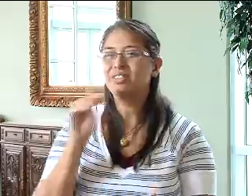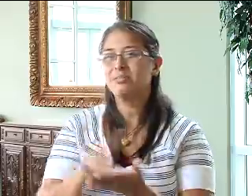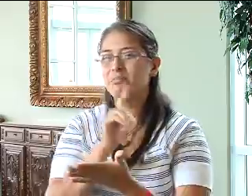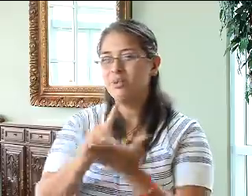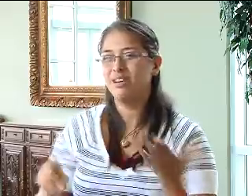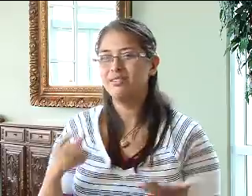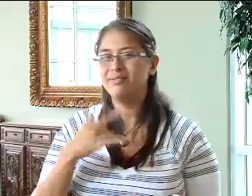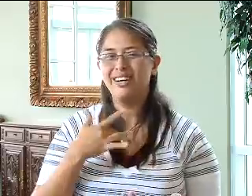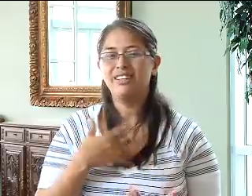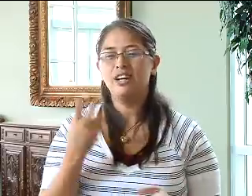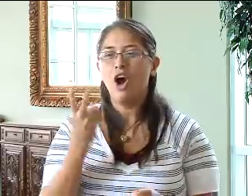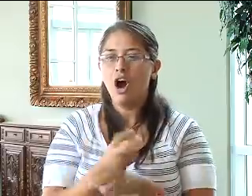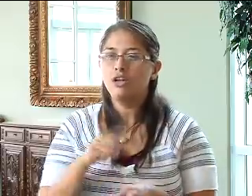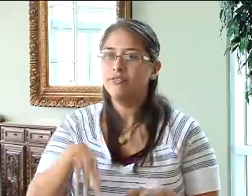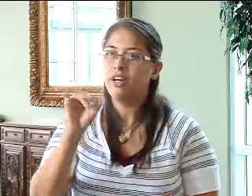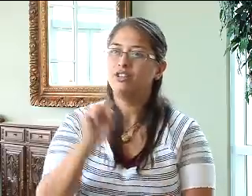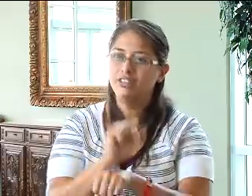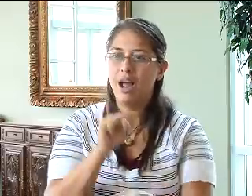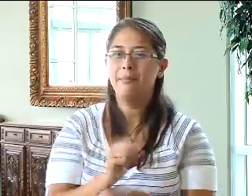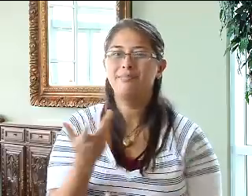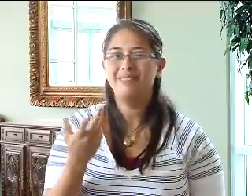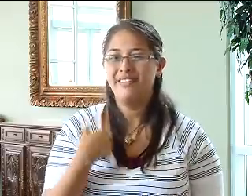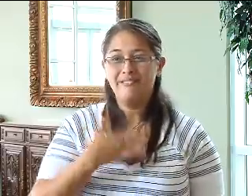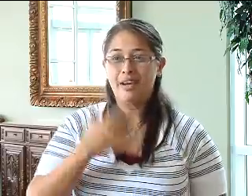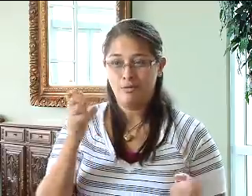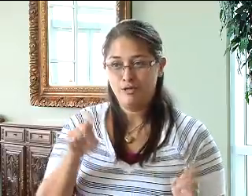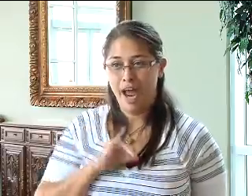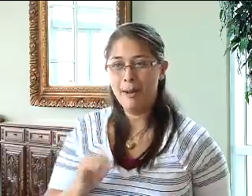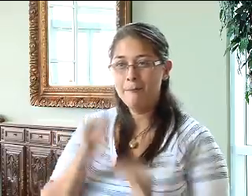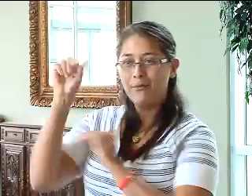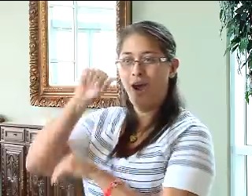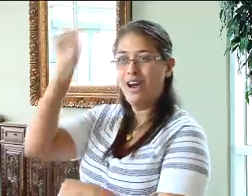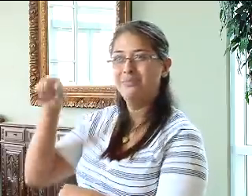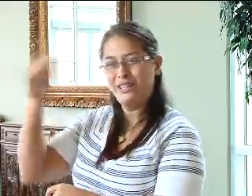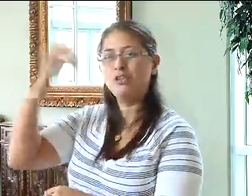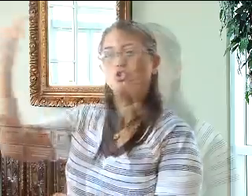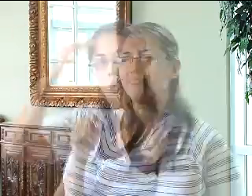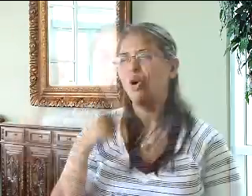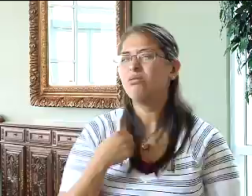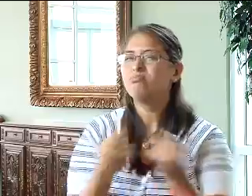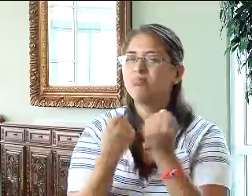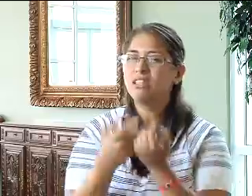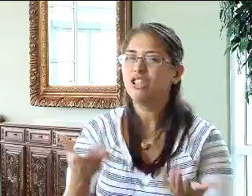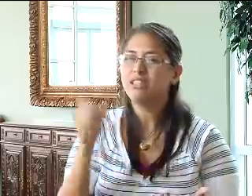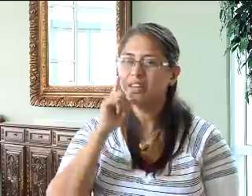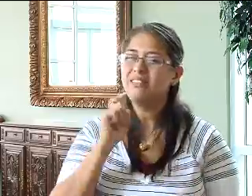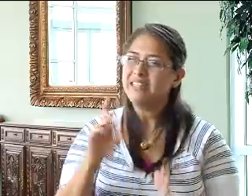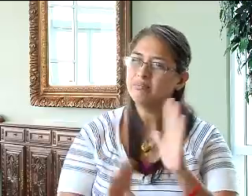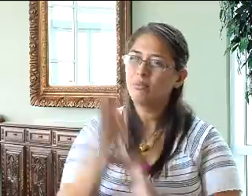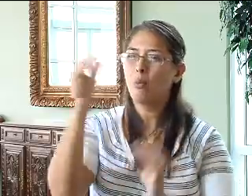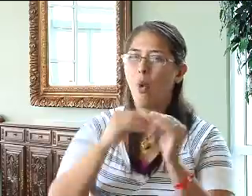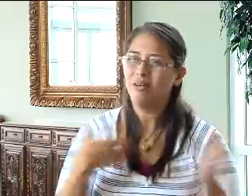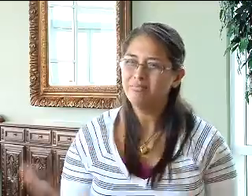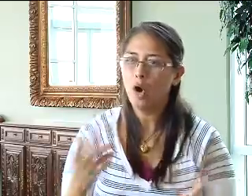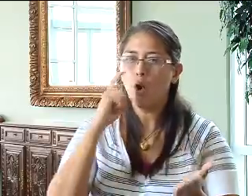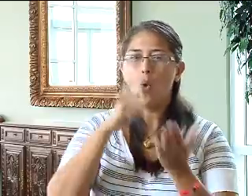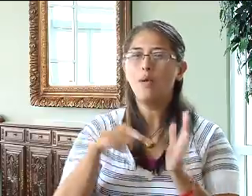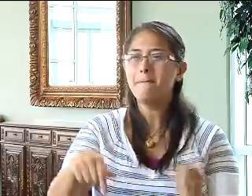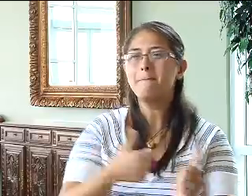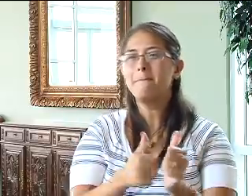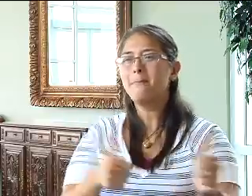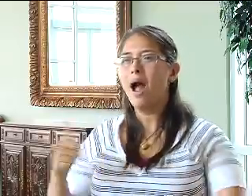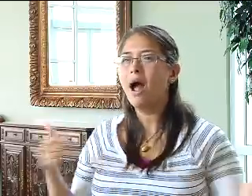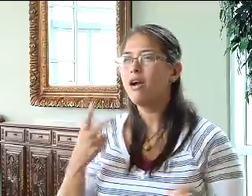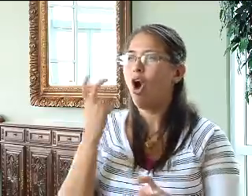frustrating looking for work. Deaf are discriminated against and it's very difficult finding a job. But for Ana, what worries her the most